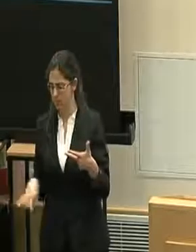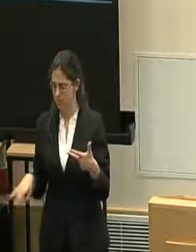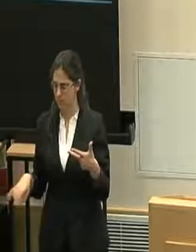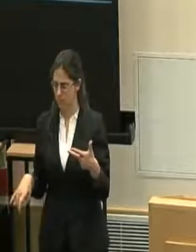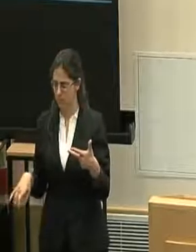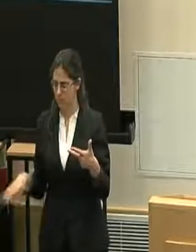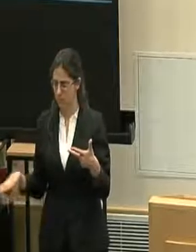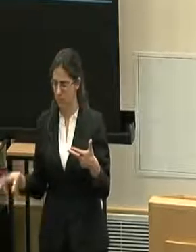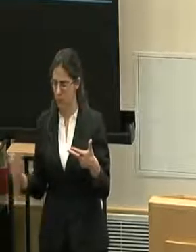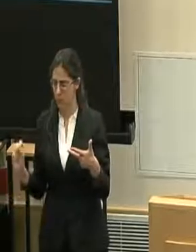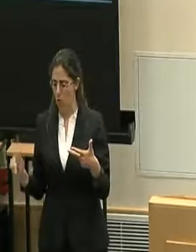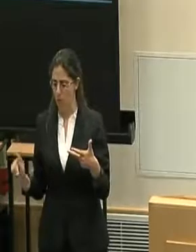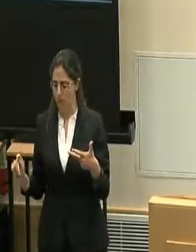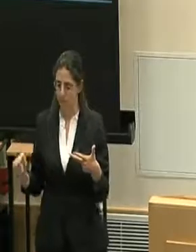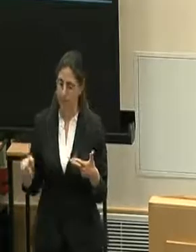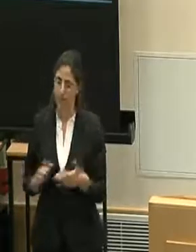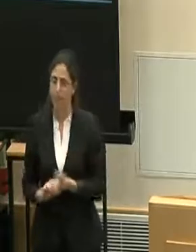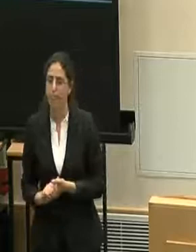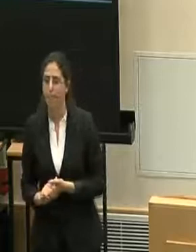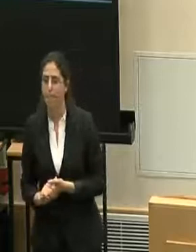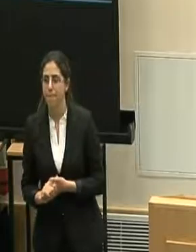the one.